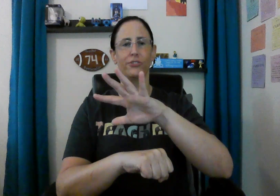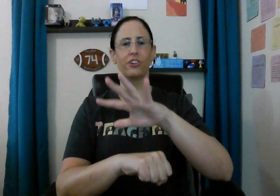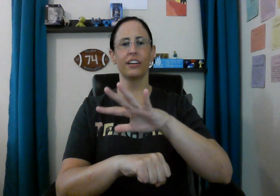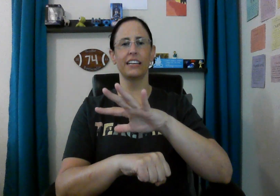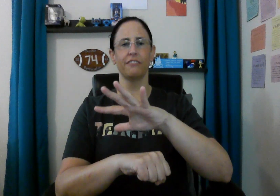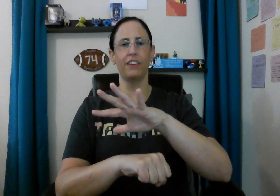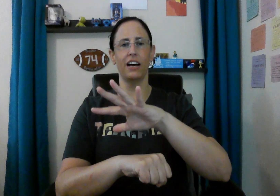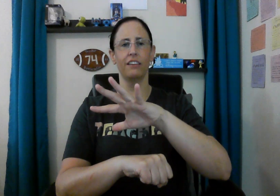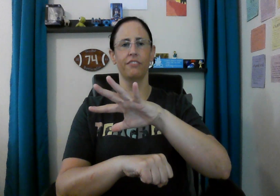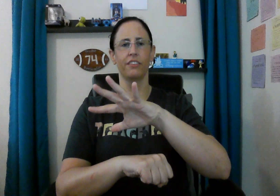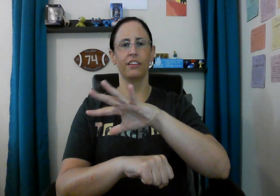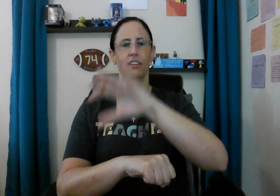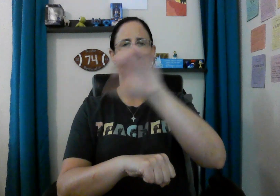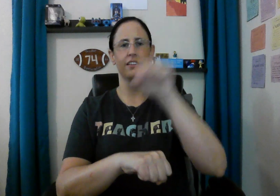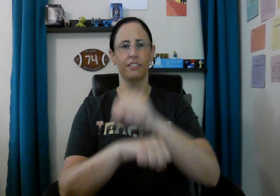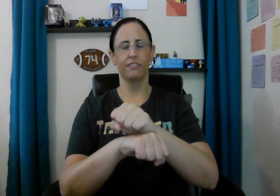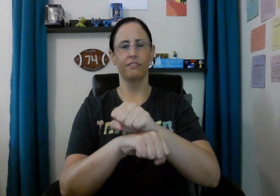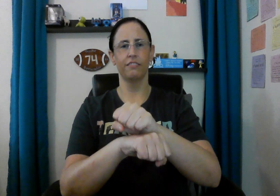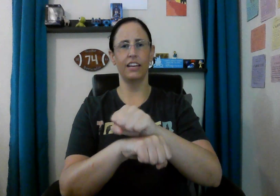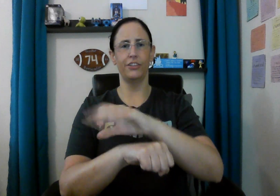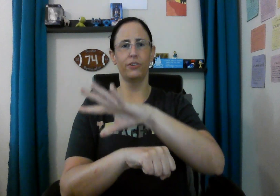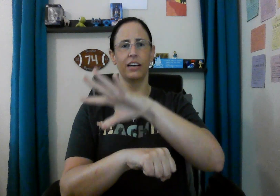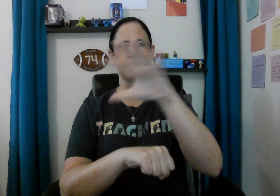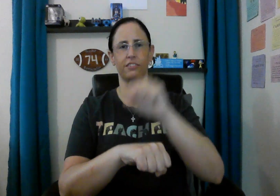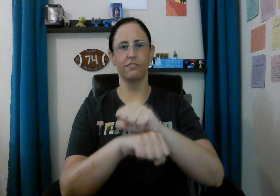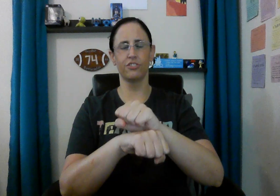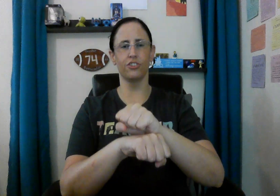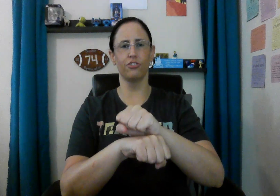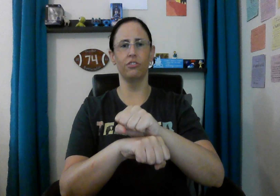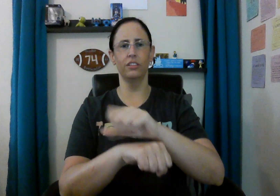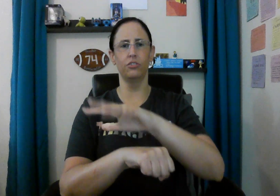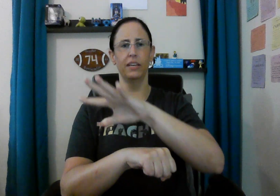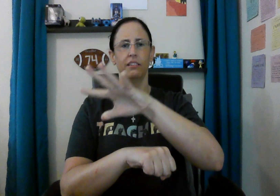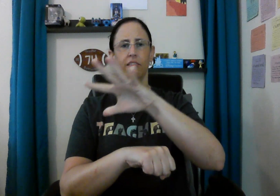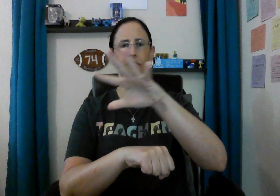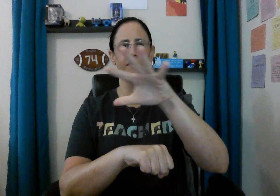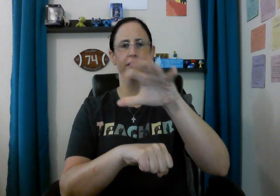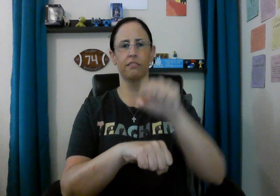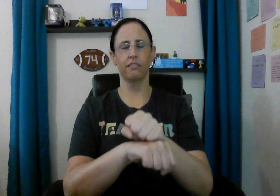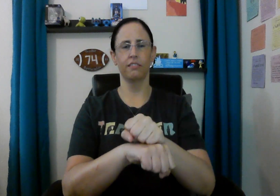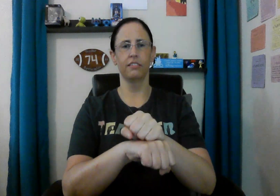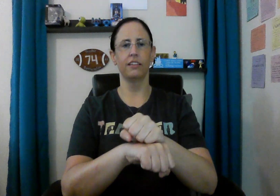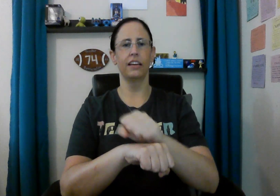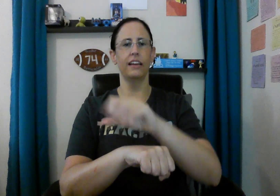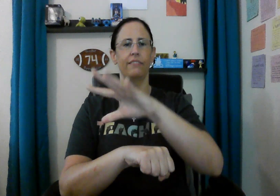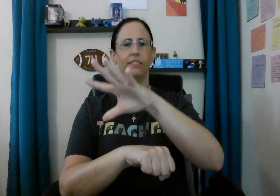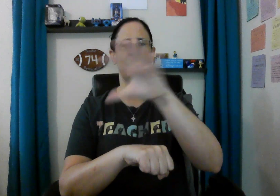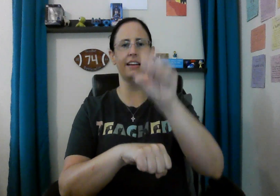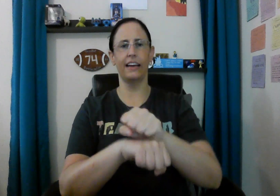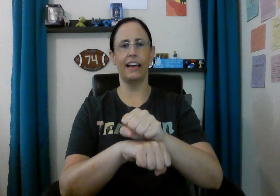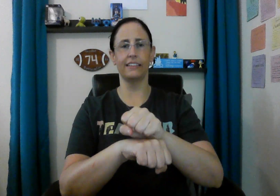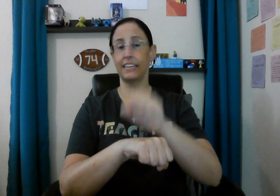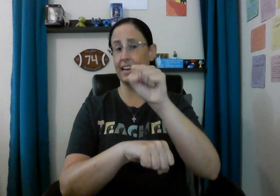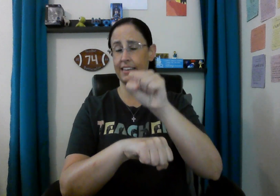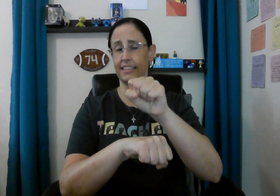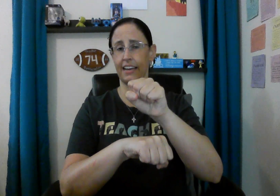start as a 5 and you kind of circle a little bit and land as an S